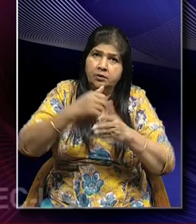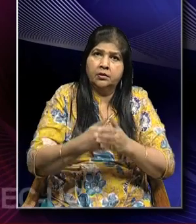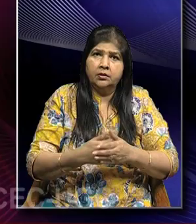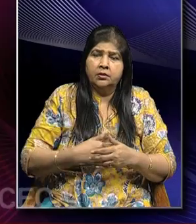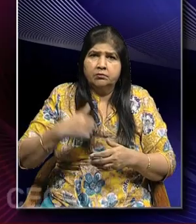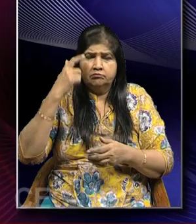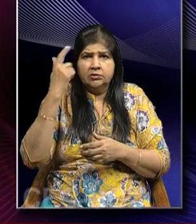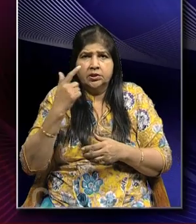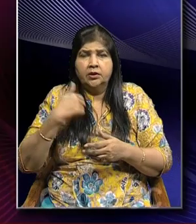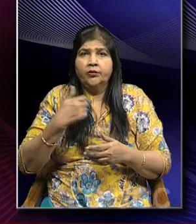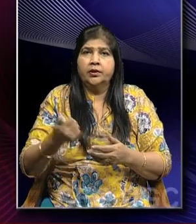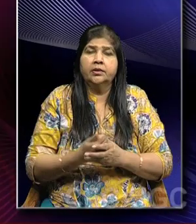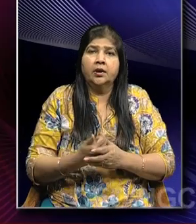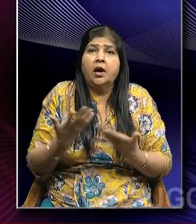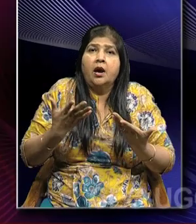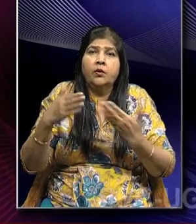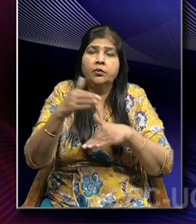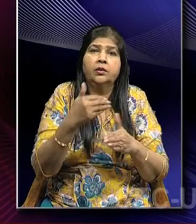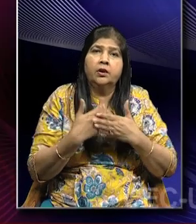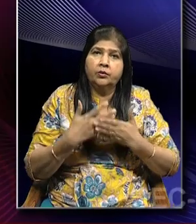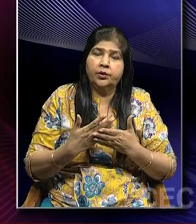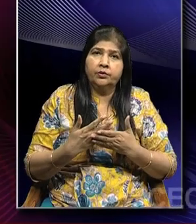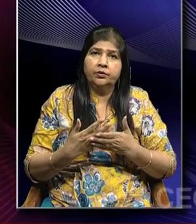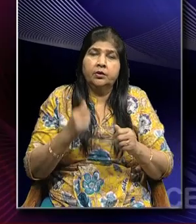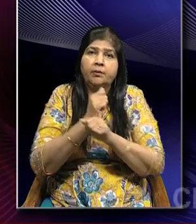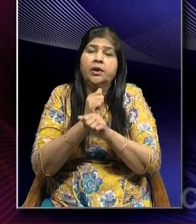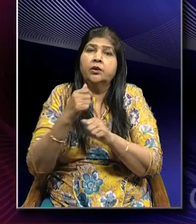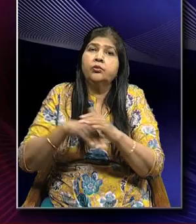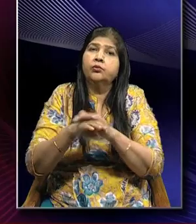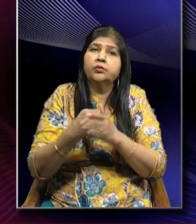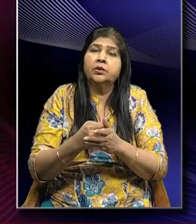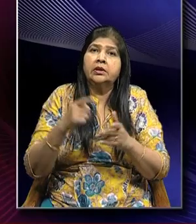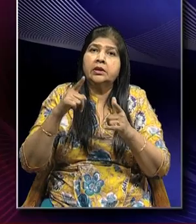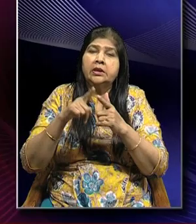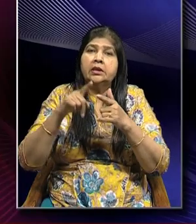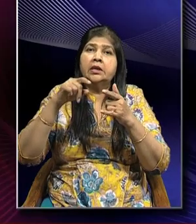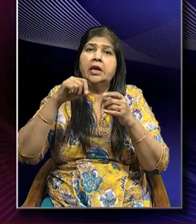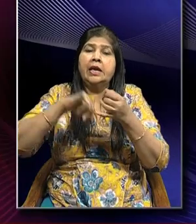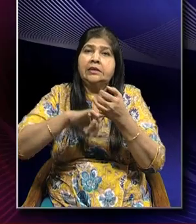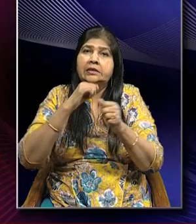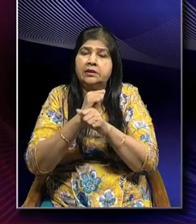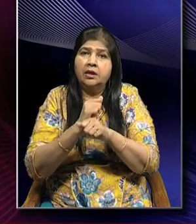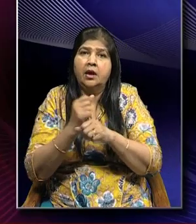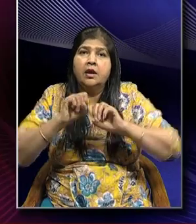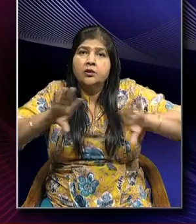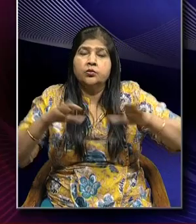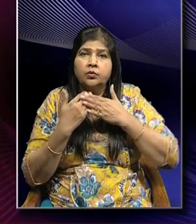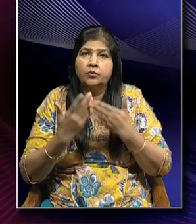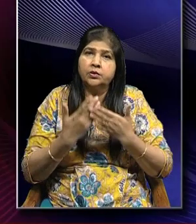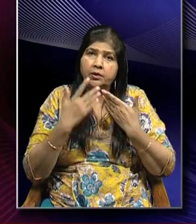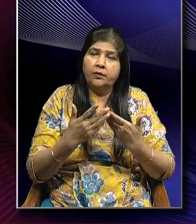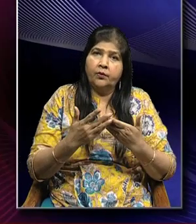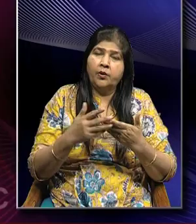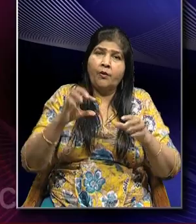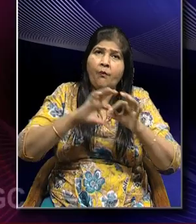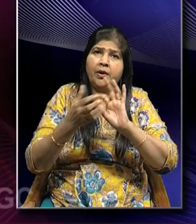point of concern for us, that how they are going to make use of this ESG disclosures for value chain. Now, disclosure for